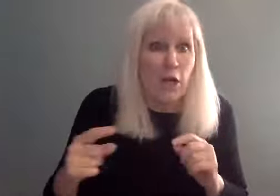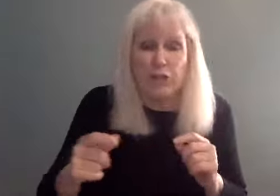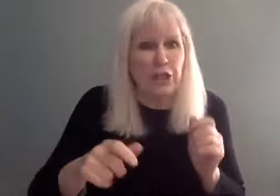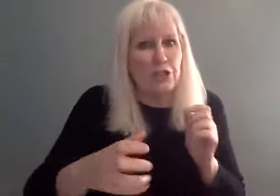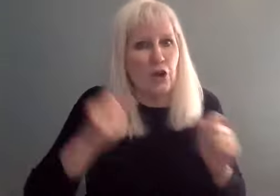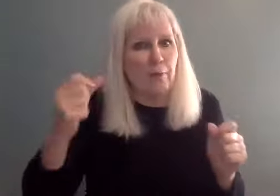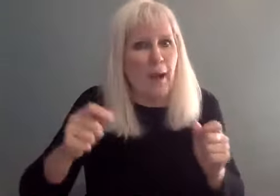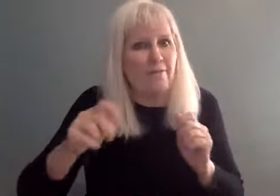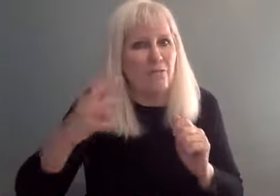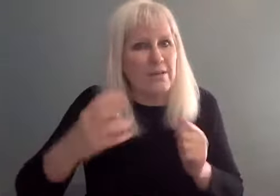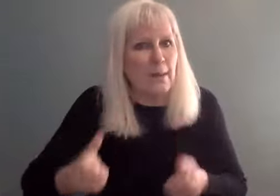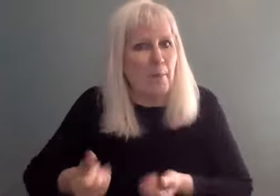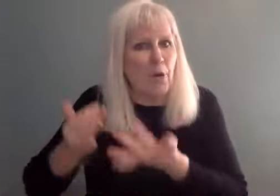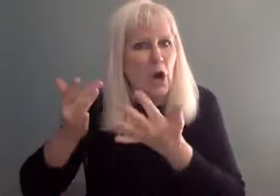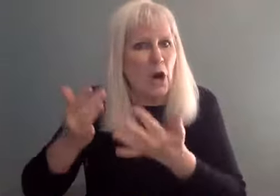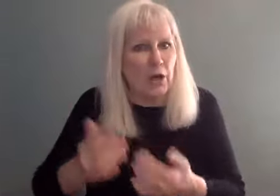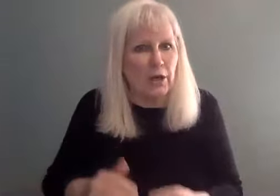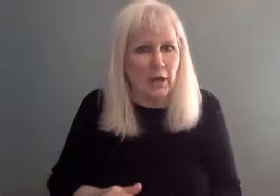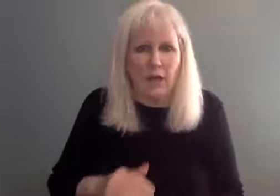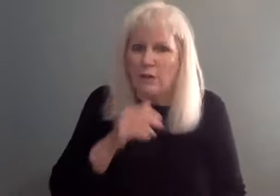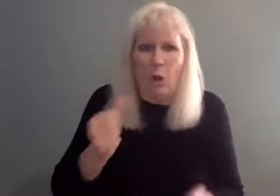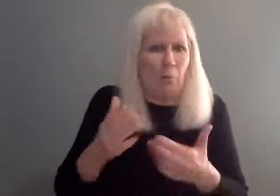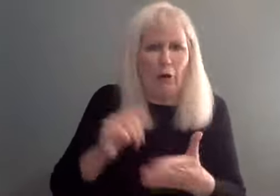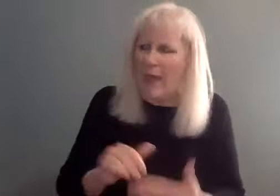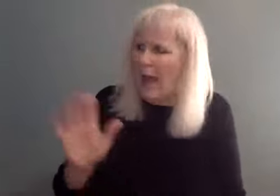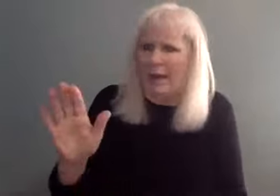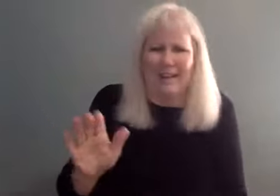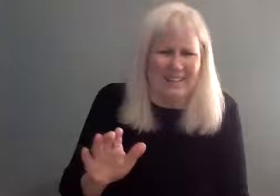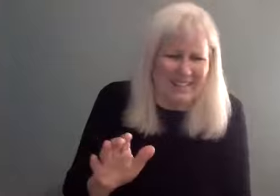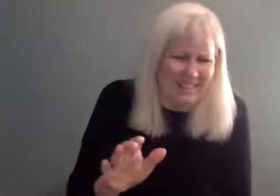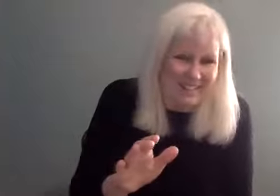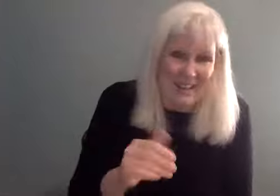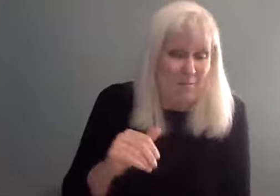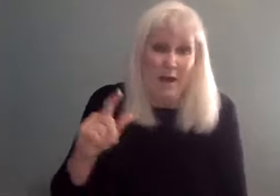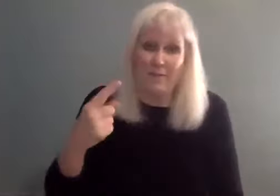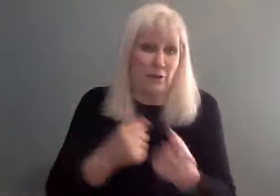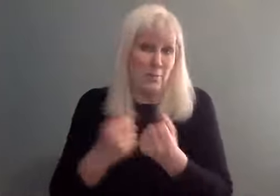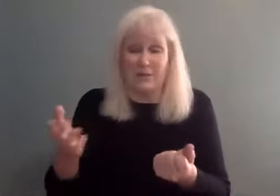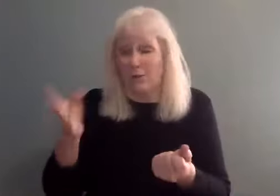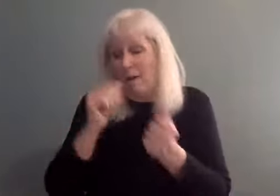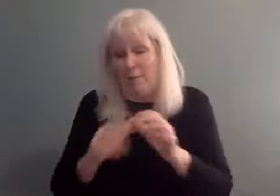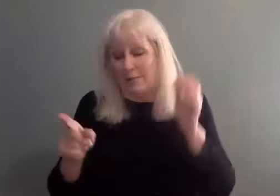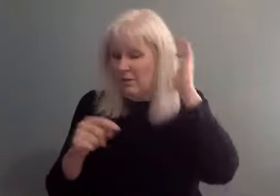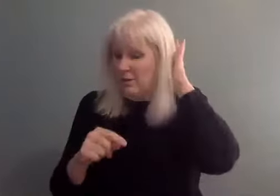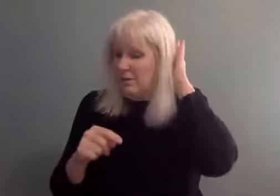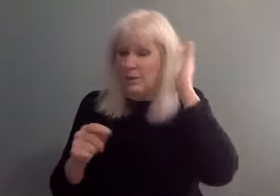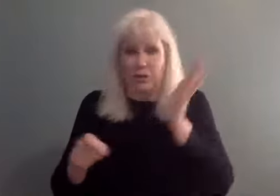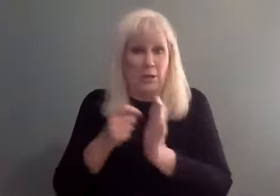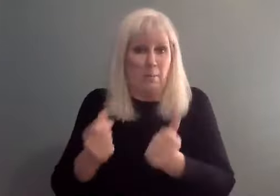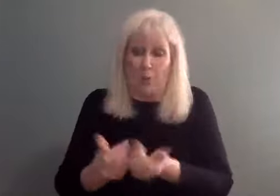inventory, because there were other things in it I think I needed. So that was like, my first sponsor, God bless her. God bless her. But it was big.